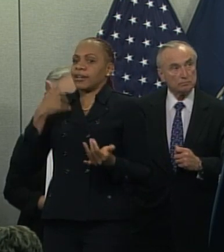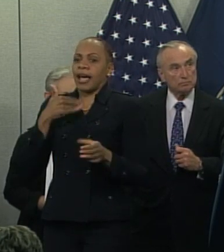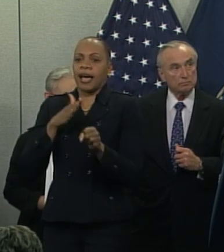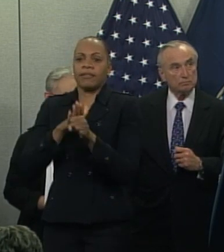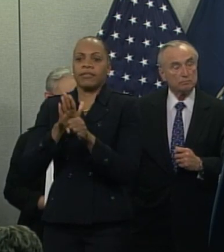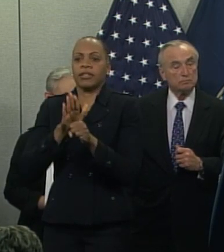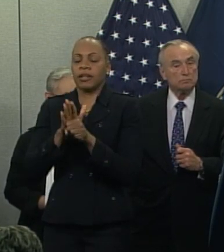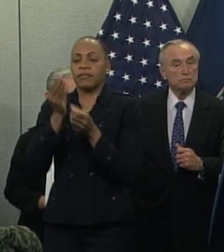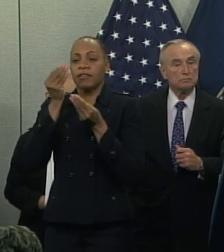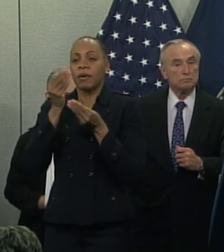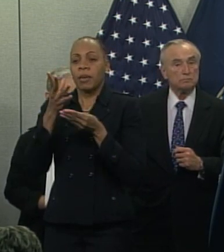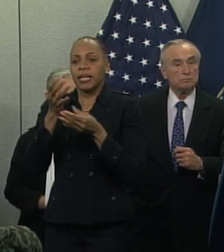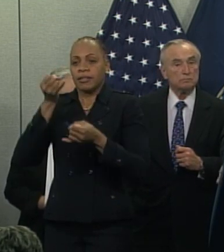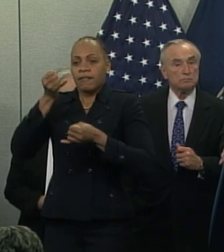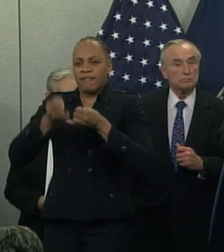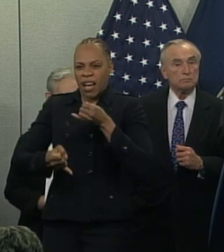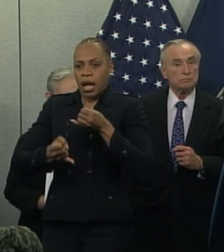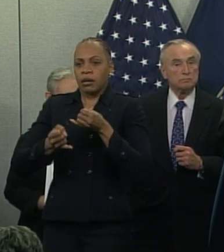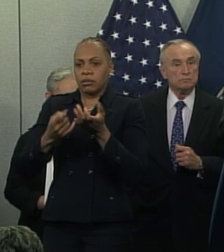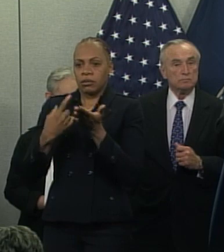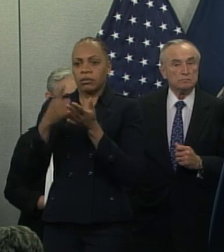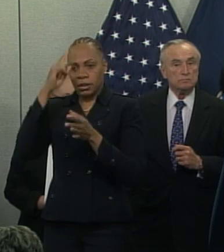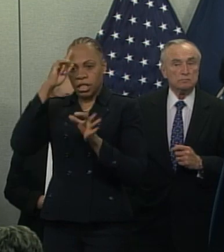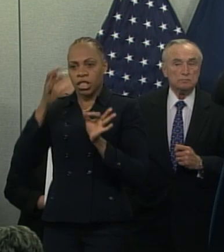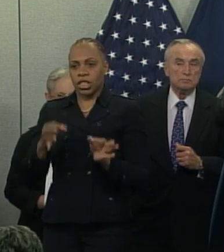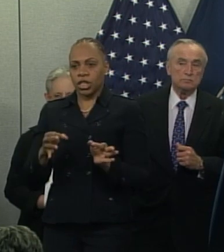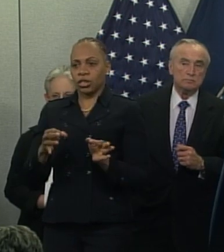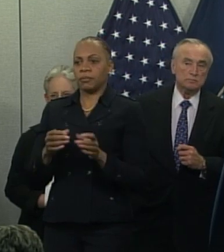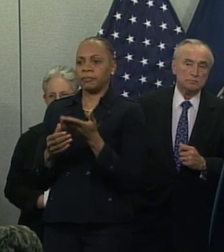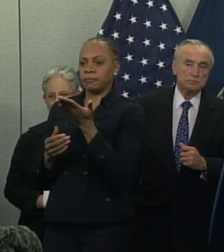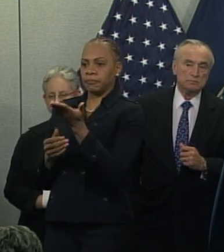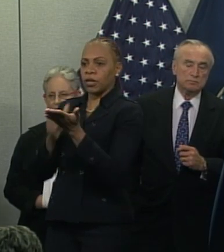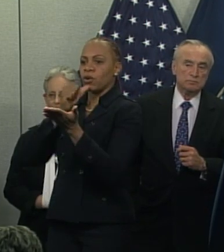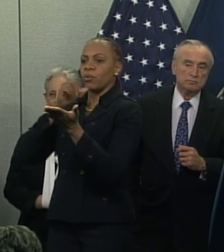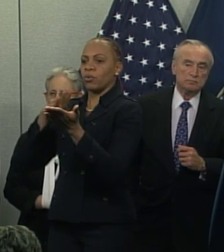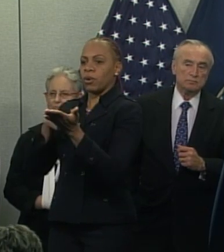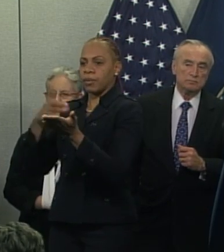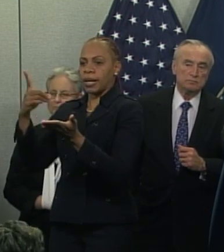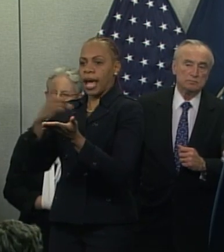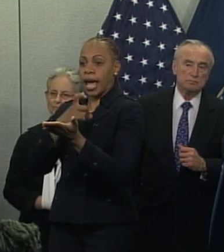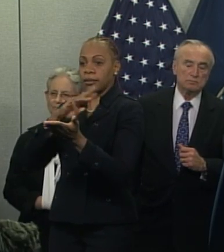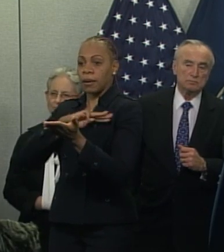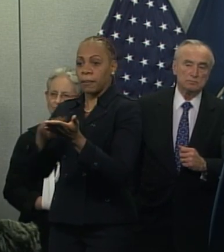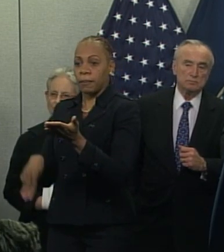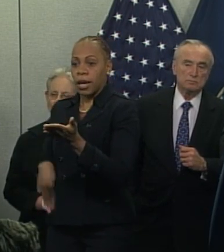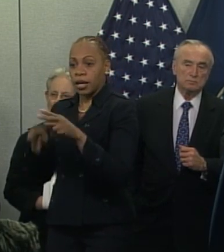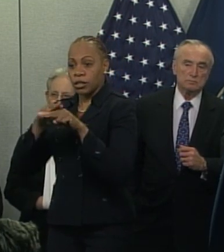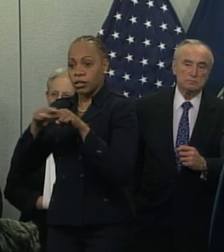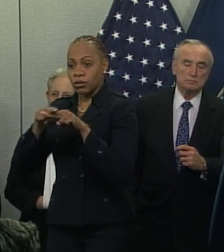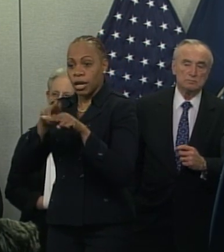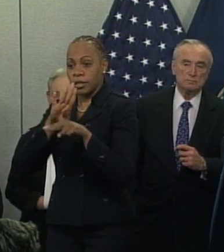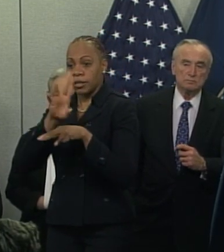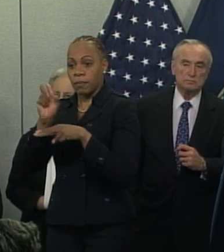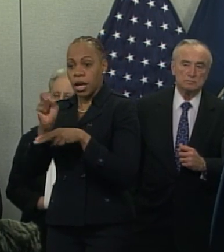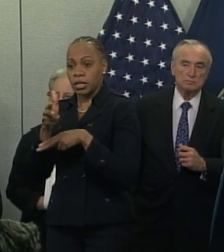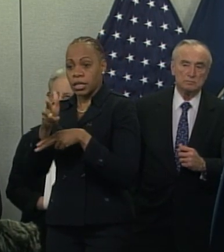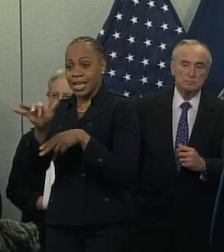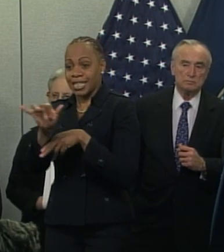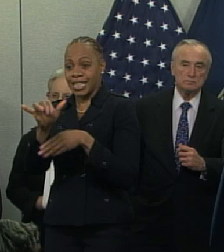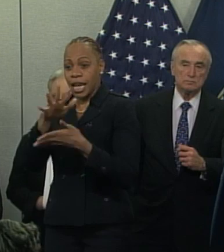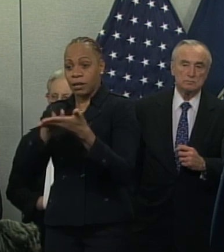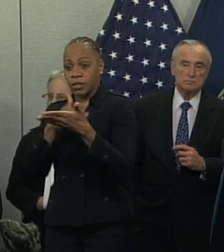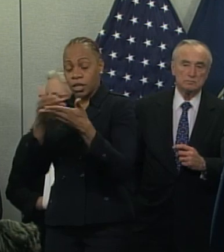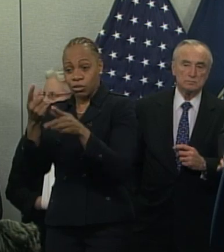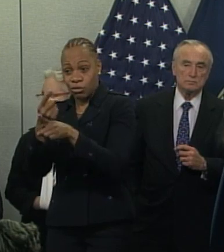make a final call. It's a very, very big endeavor, I assure you. Lisa? Mayor, will the subways and buses be running on the same schedule tonight,